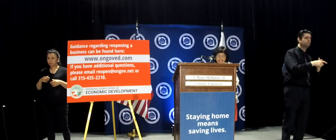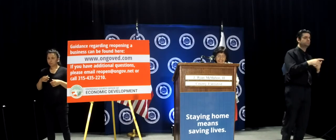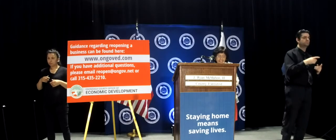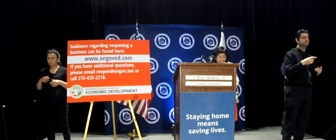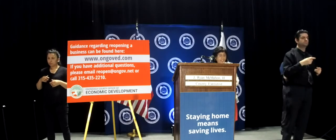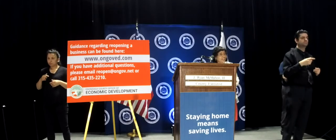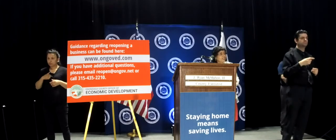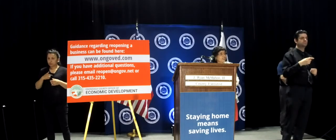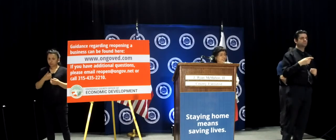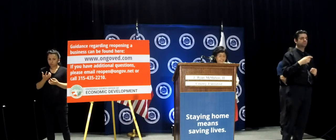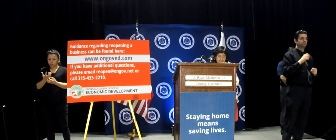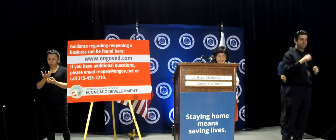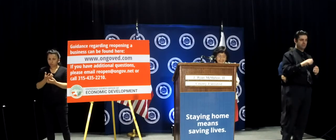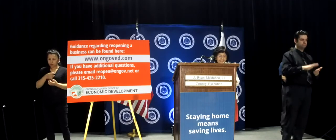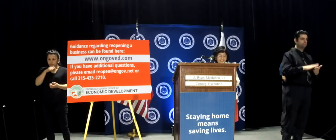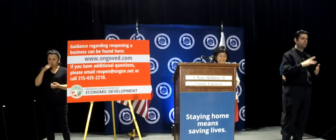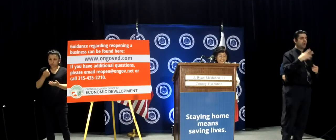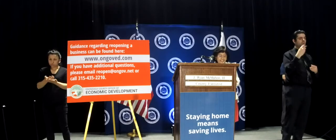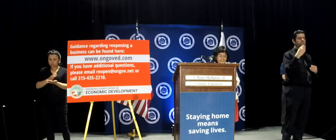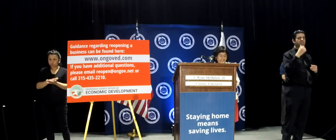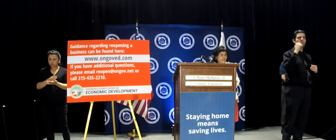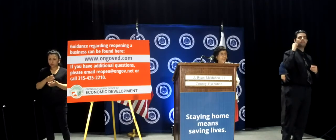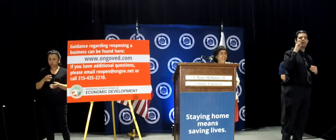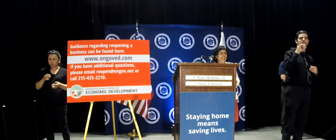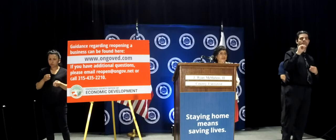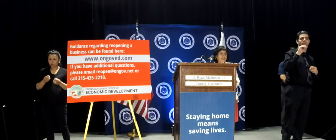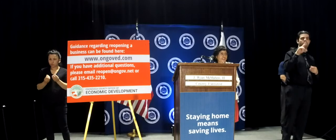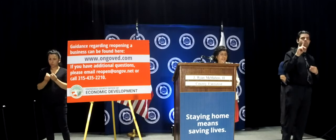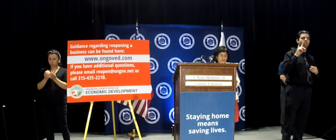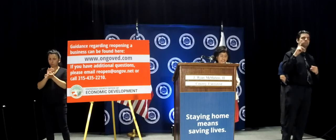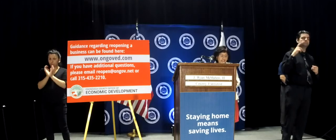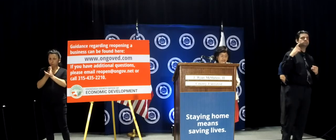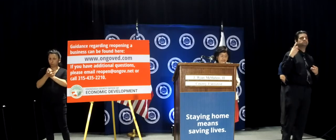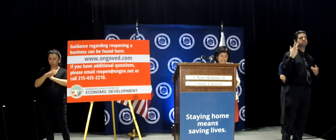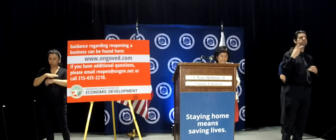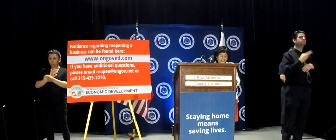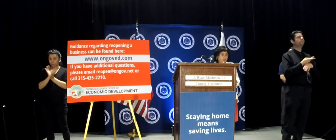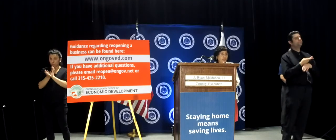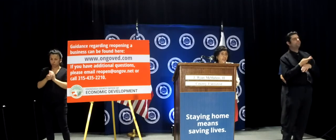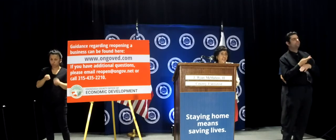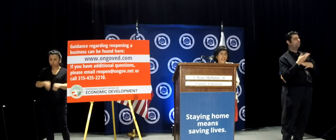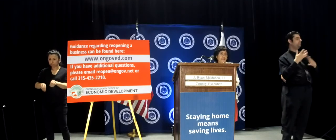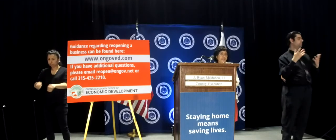that. Gardening is good, and simply hang out, just to have a good time.